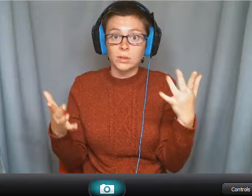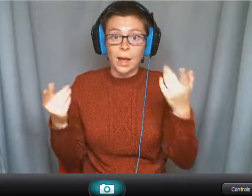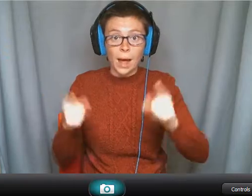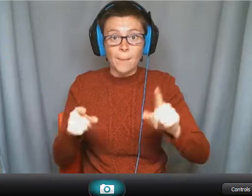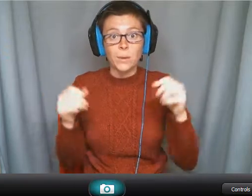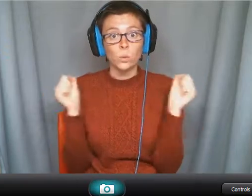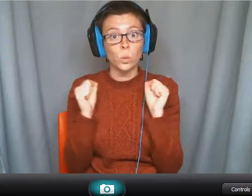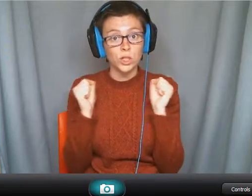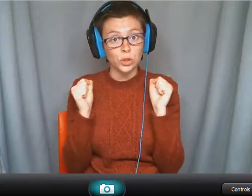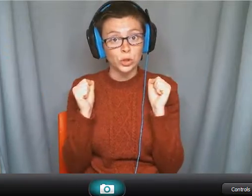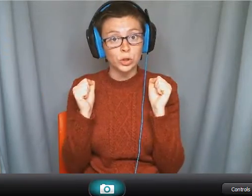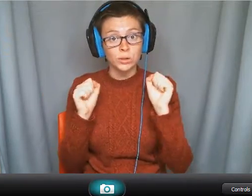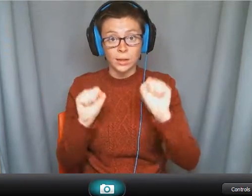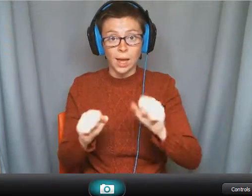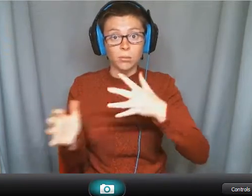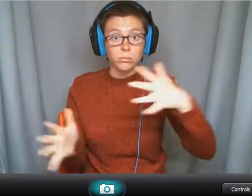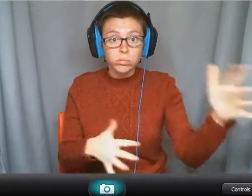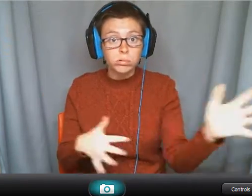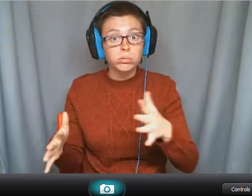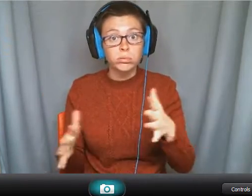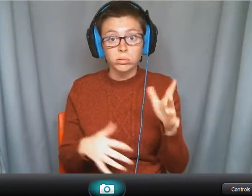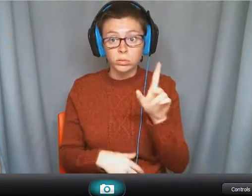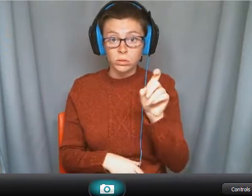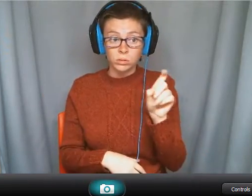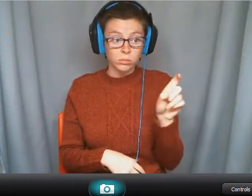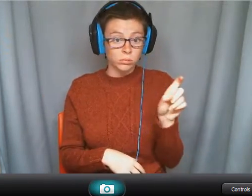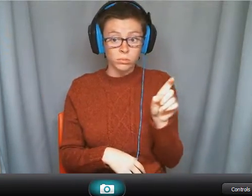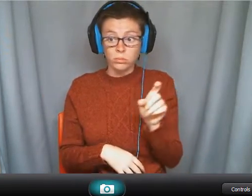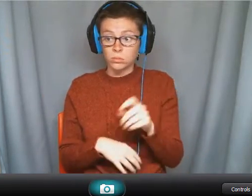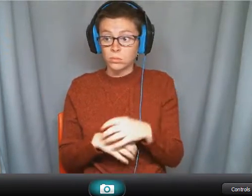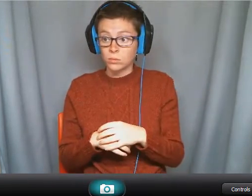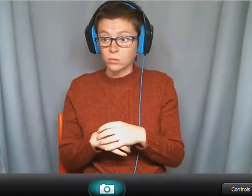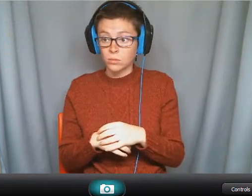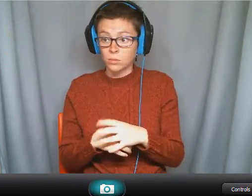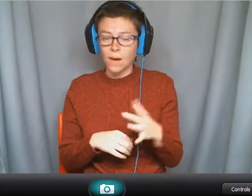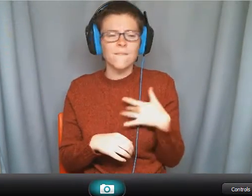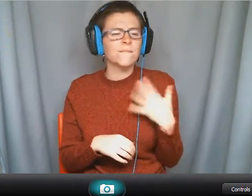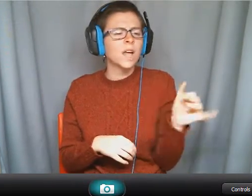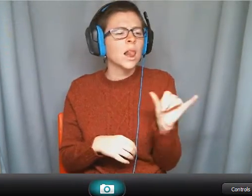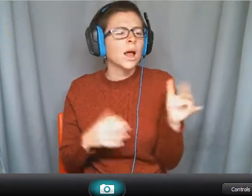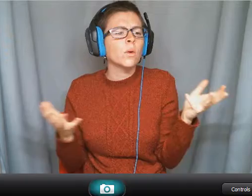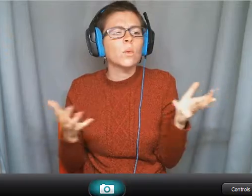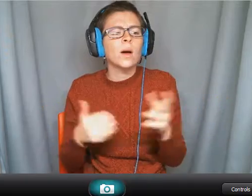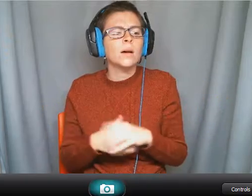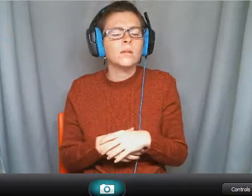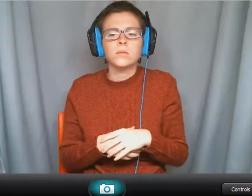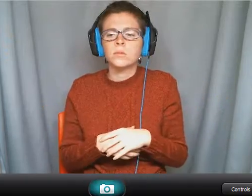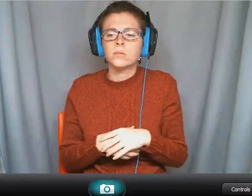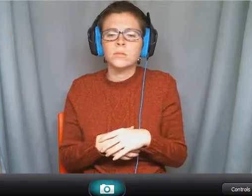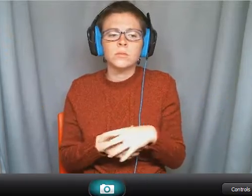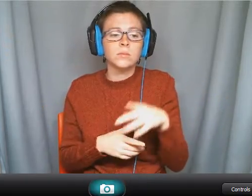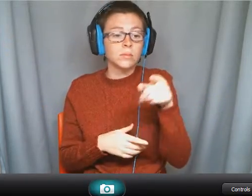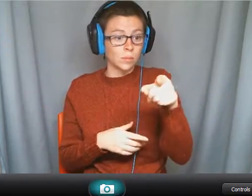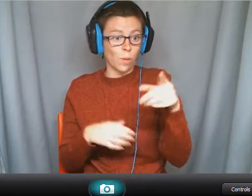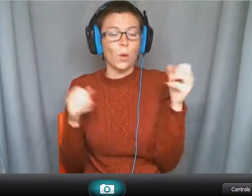feel? Cold. Real cold. Real cold. When else can it be windy? Windy. Janelle?